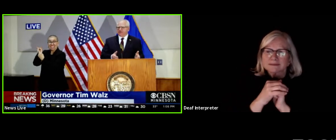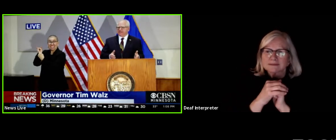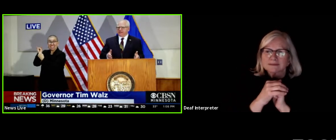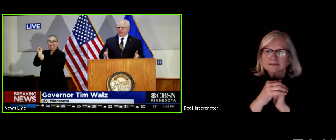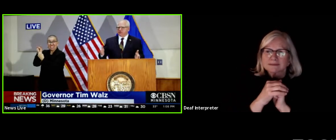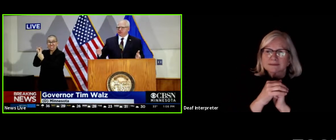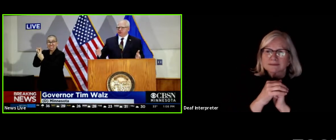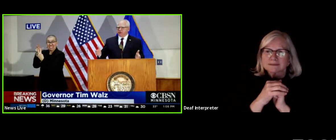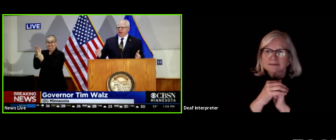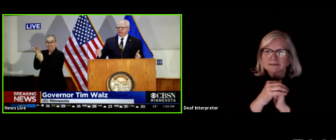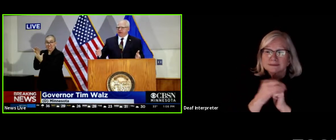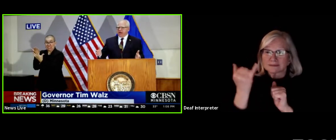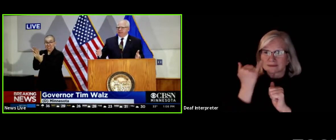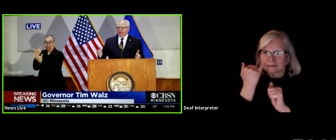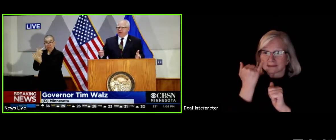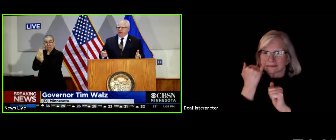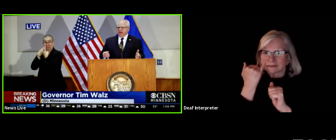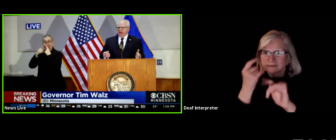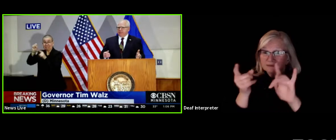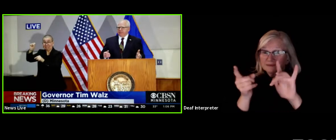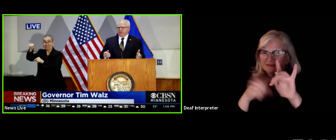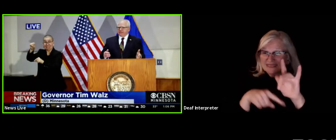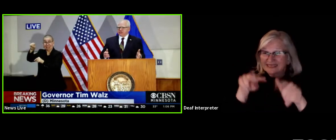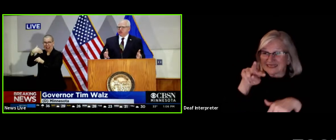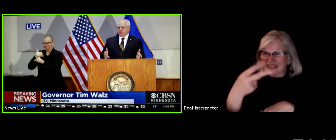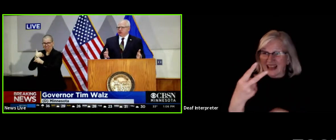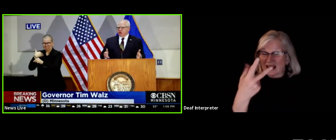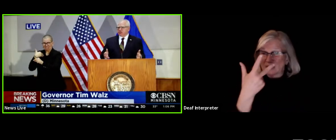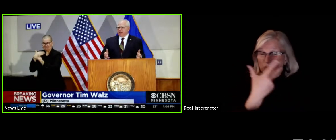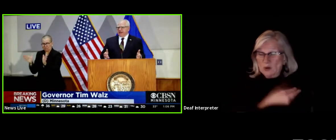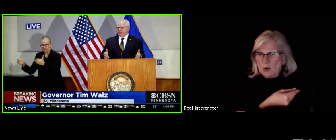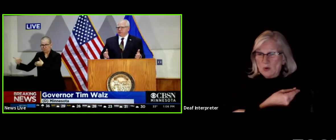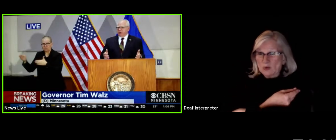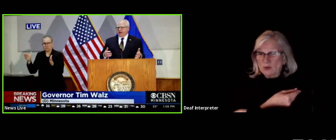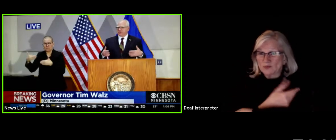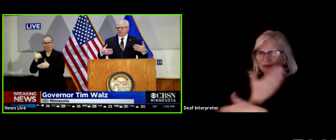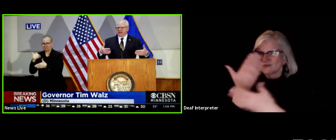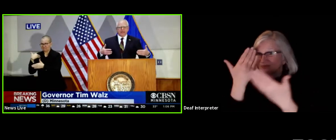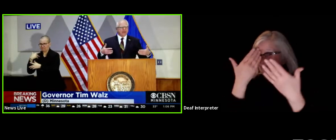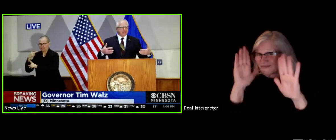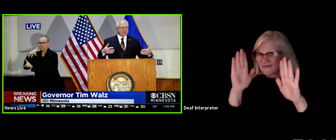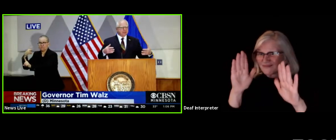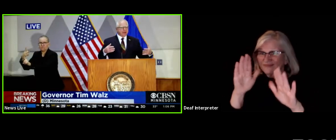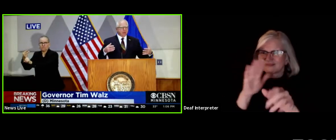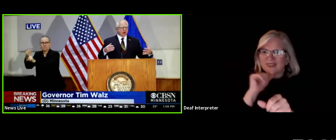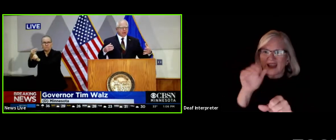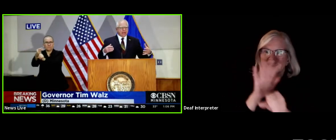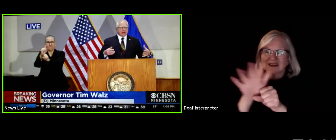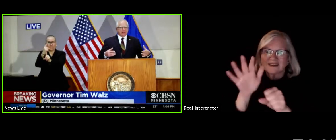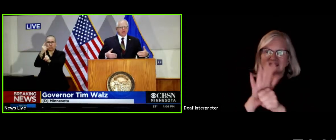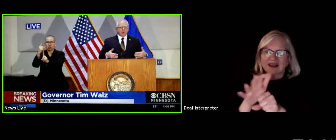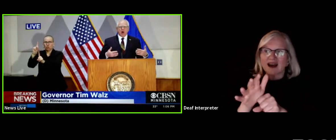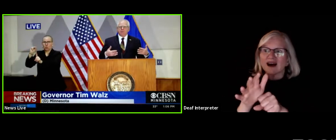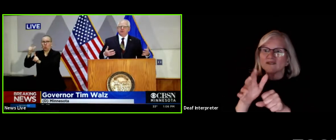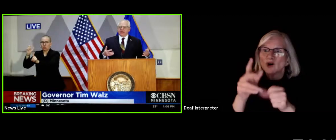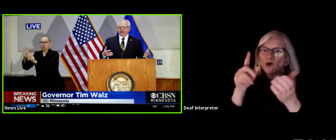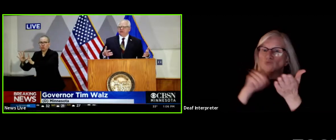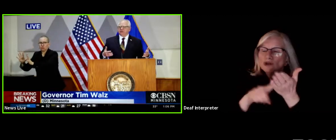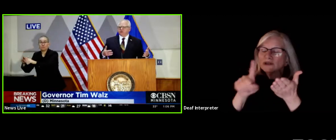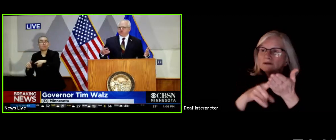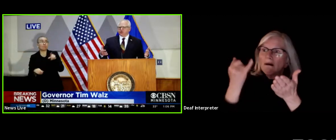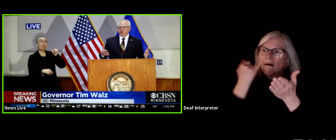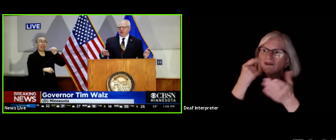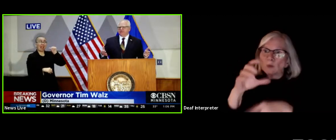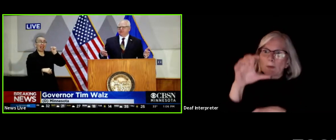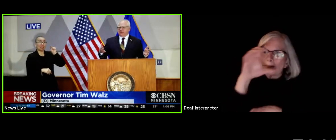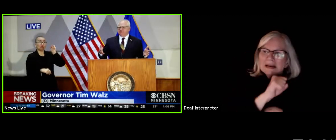you don't get that second dose in a certain amount of time. It certainly looks like, and it was more AstraZeneca that did some of that work, that you are protected